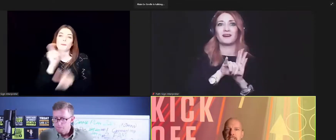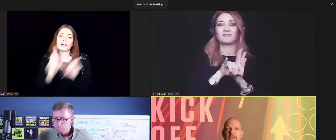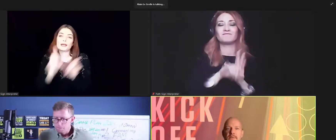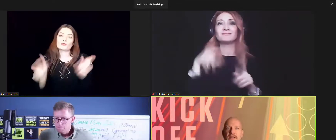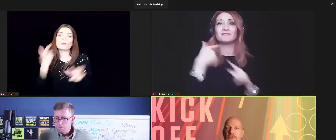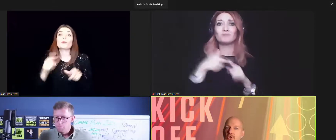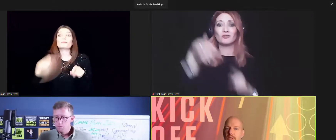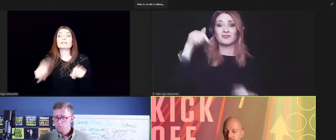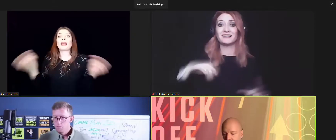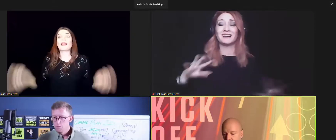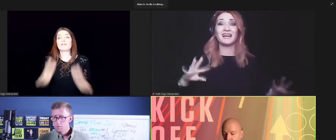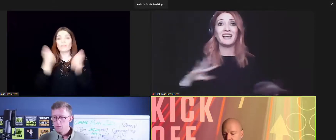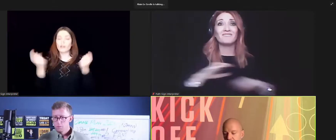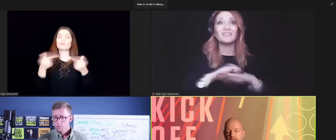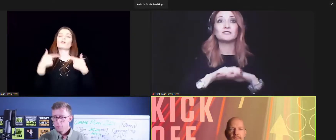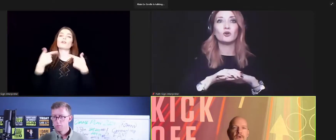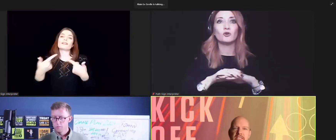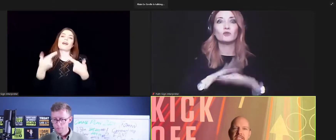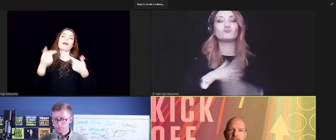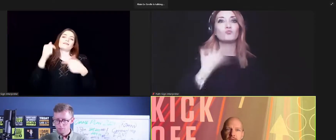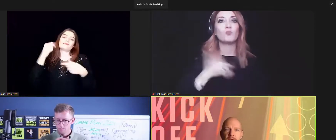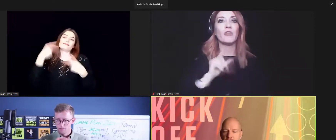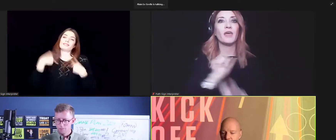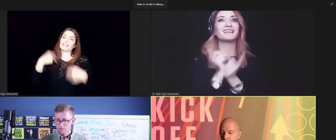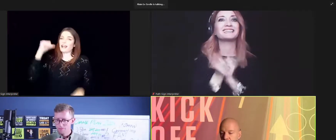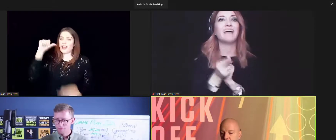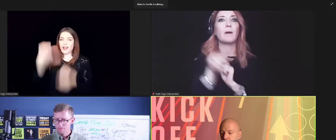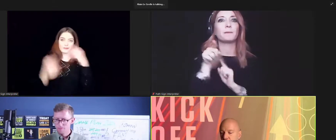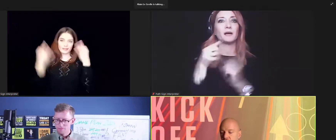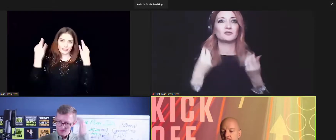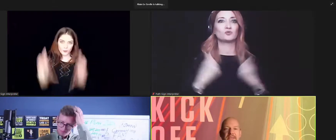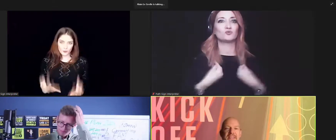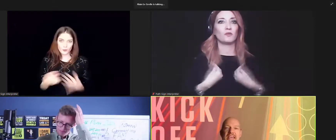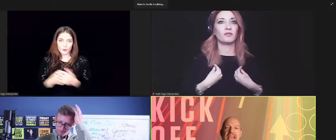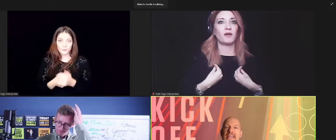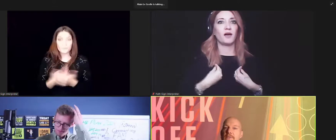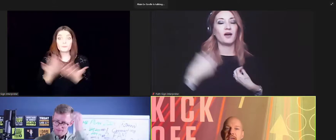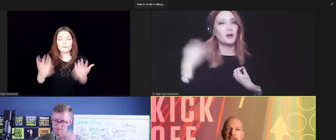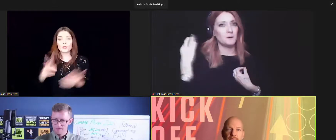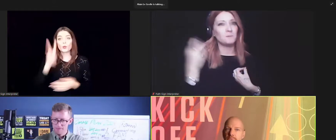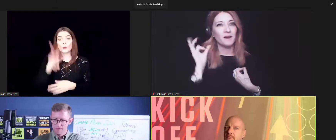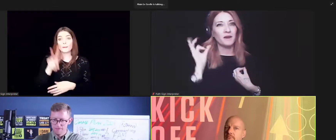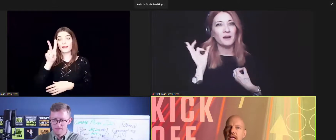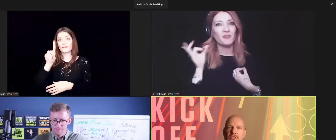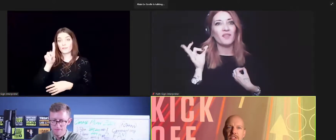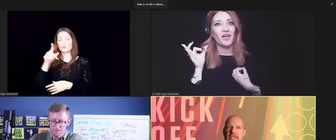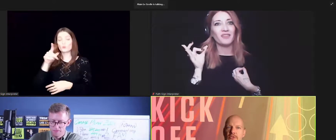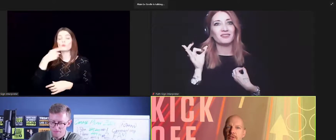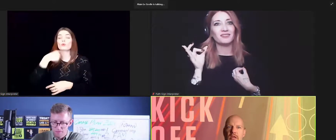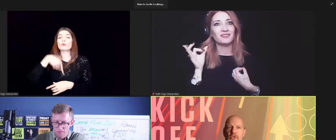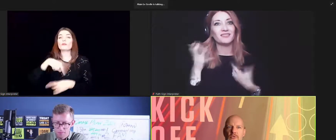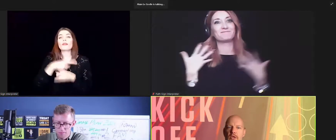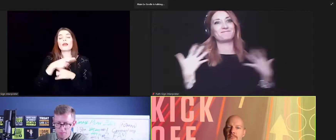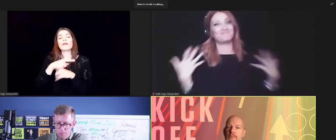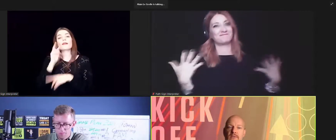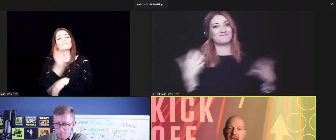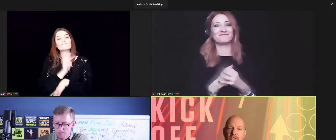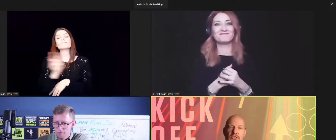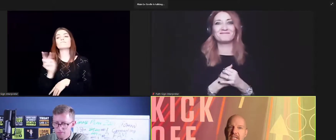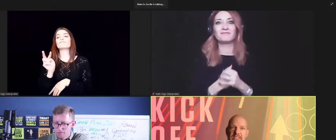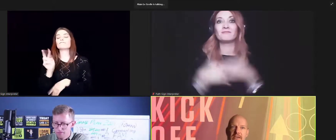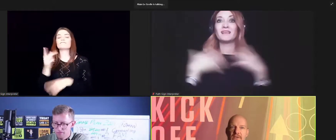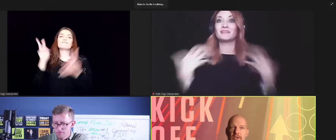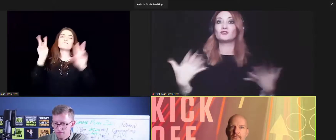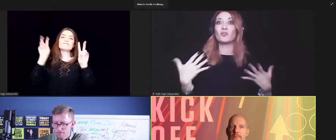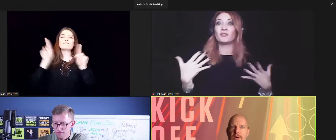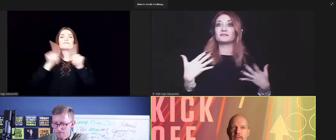for it. Let's go 2021. Frazer, you want to close with anything? I just let you the last word, but I just